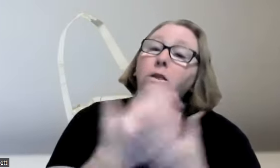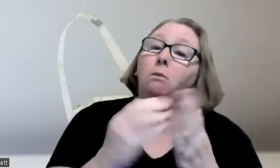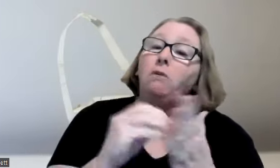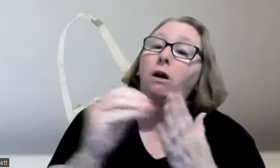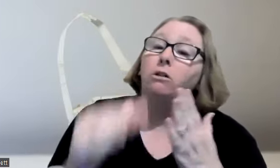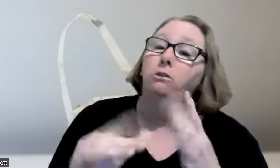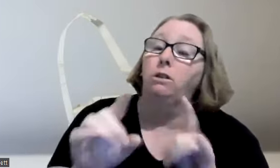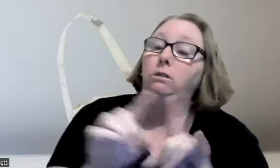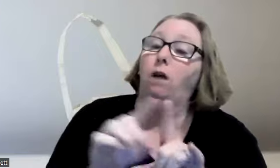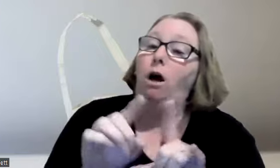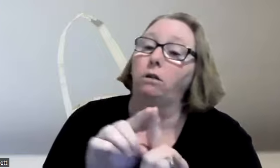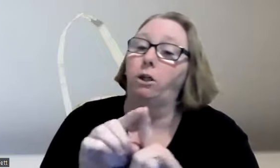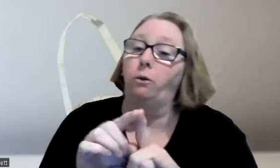Some of our students also